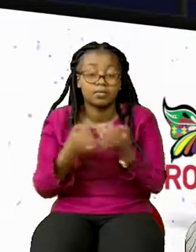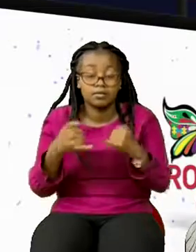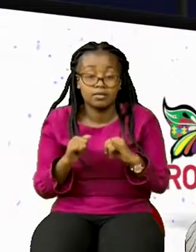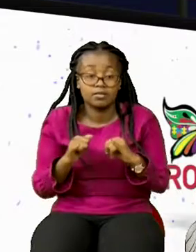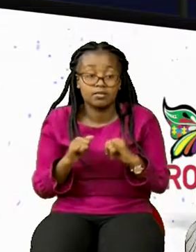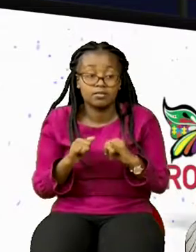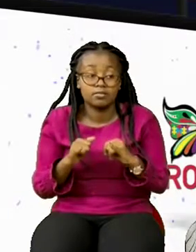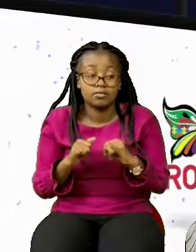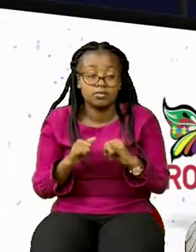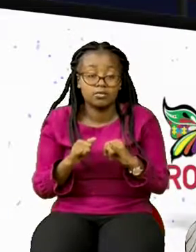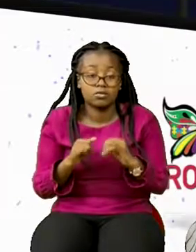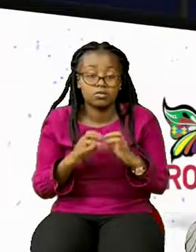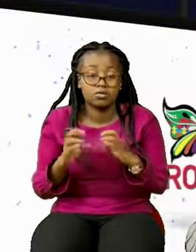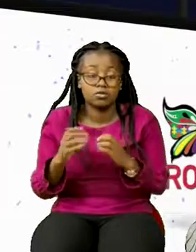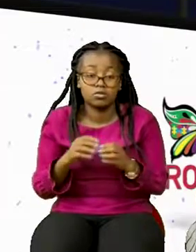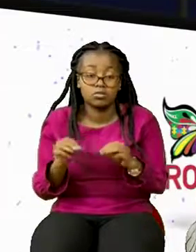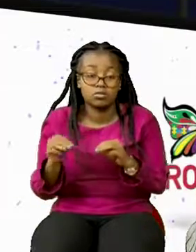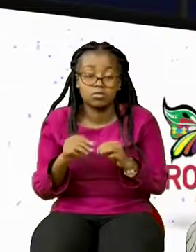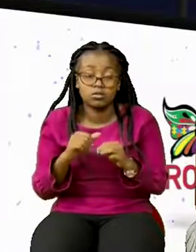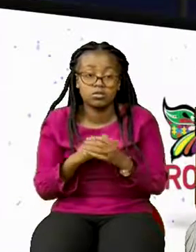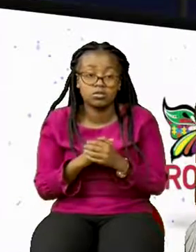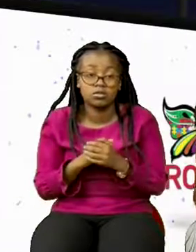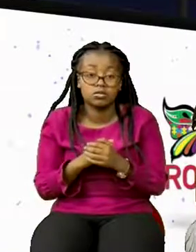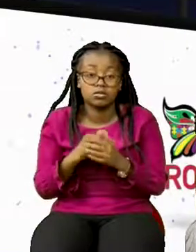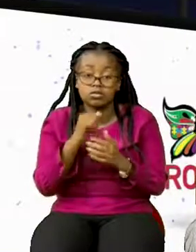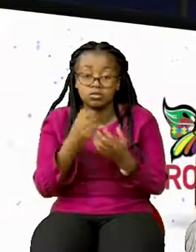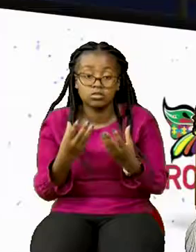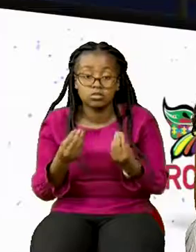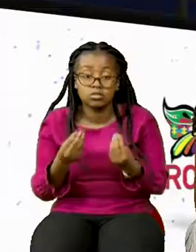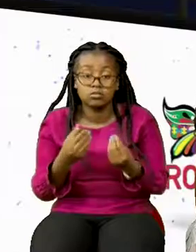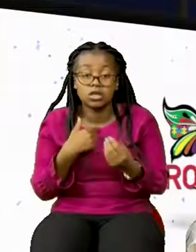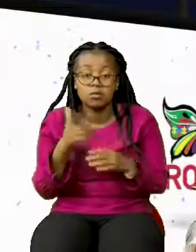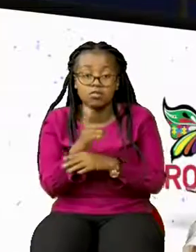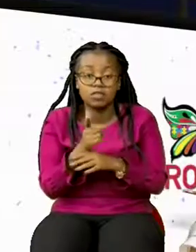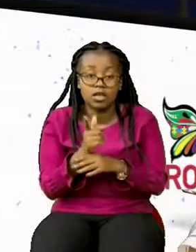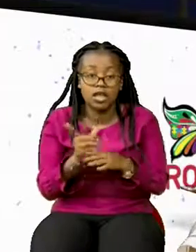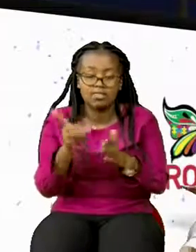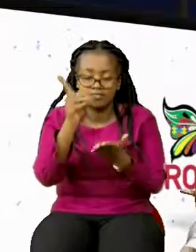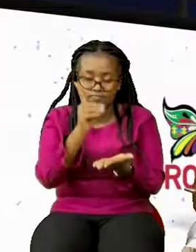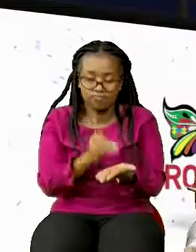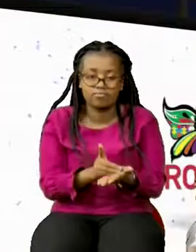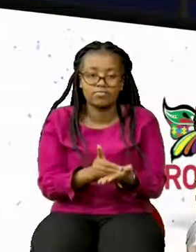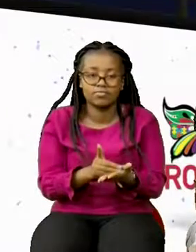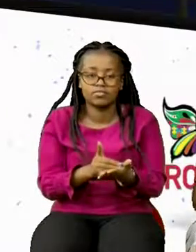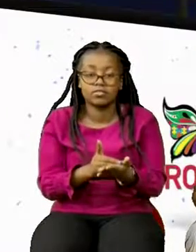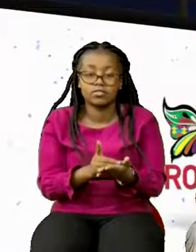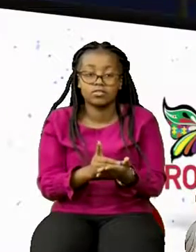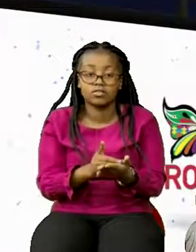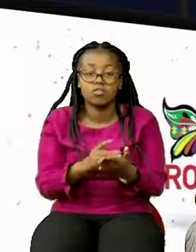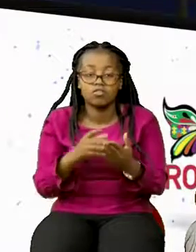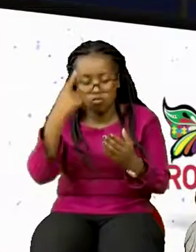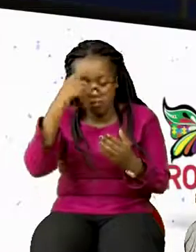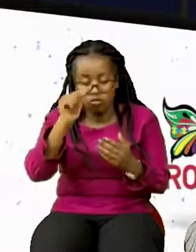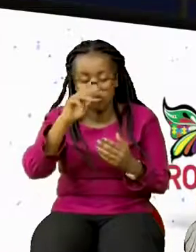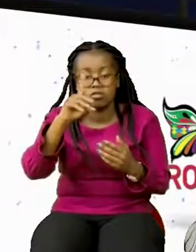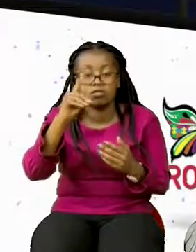to mimic the movement, but it's not so easy. But I'll make sure I get a video and upload it on the page for Andy Speaks for Special Needs